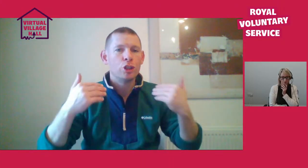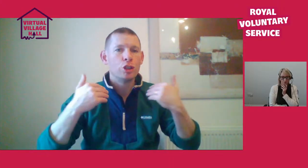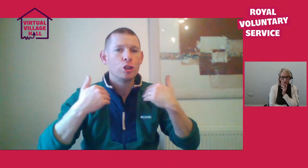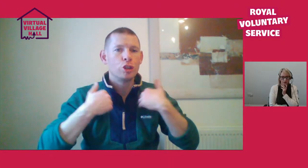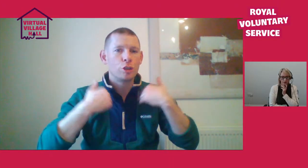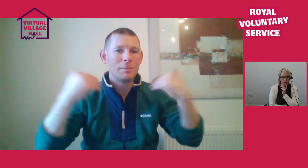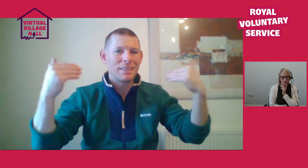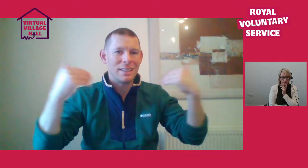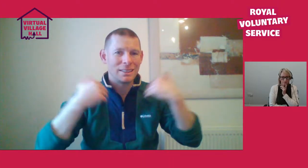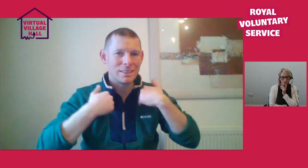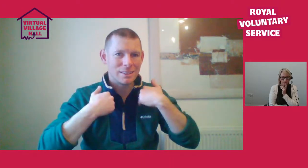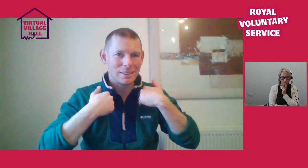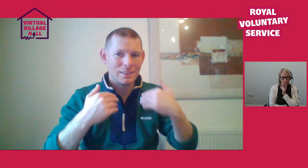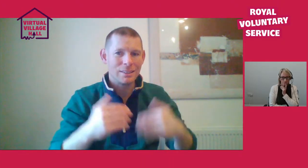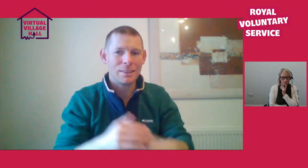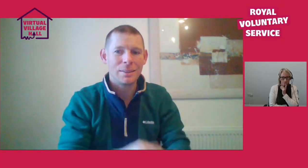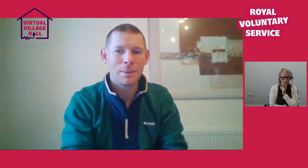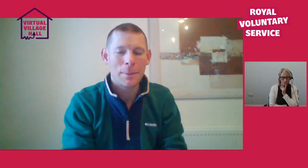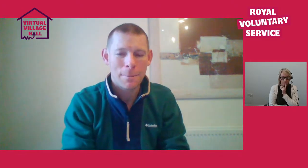Number 4 again.